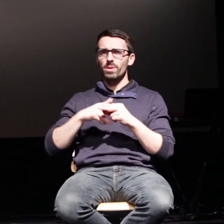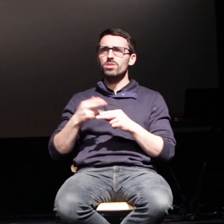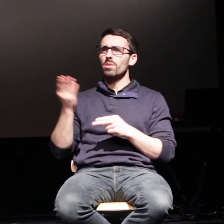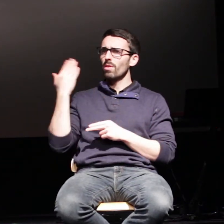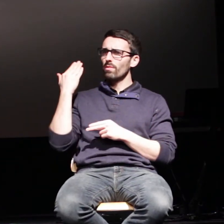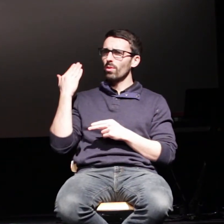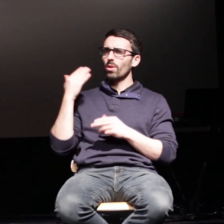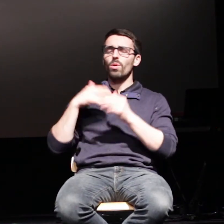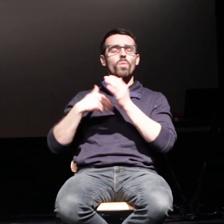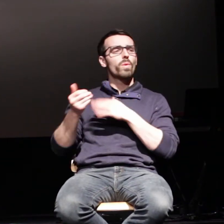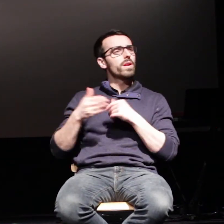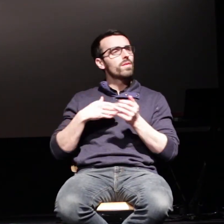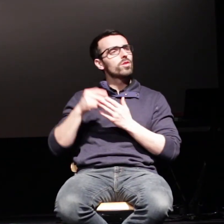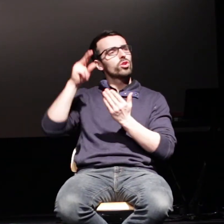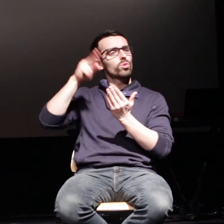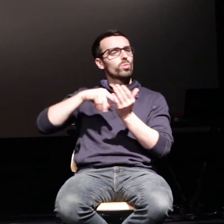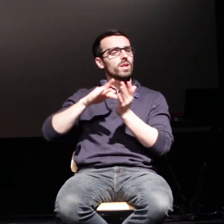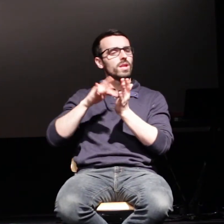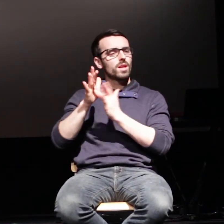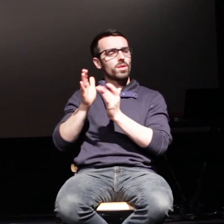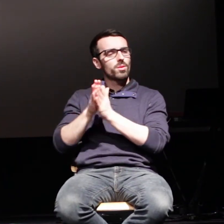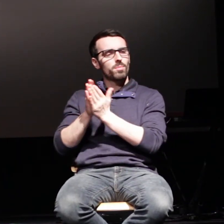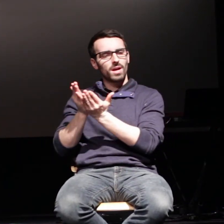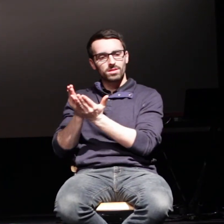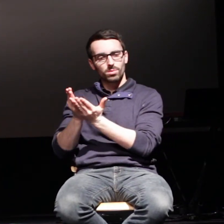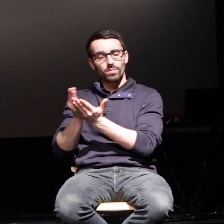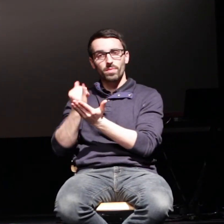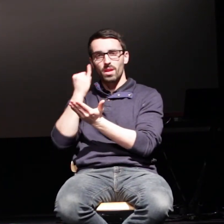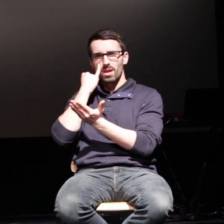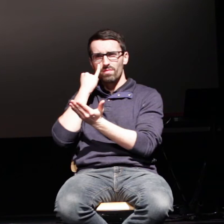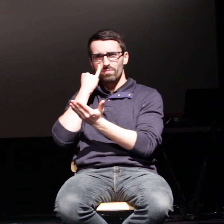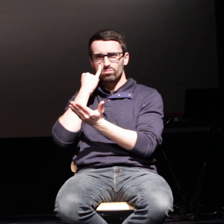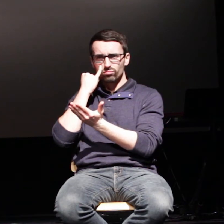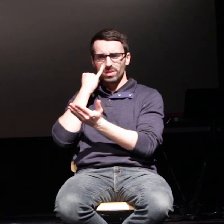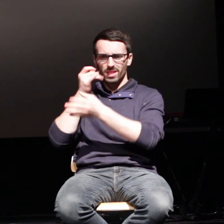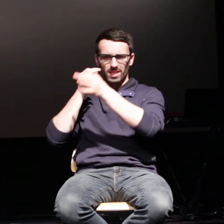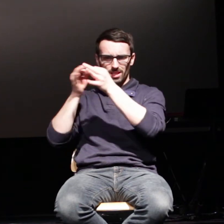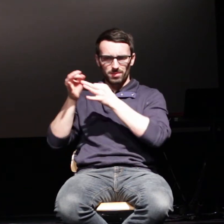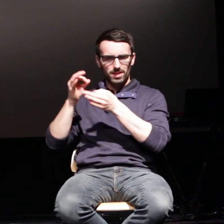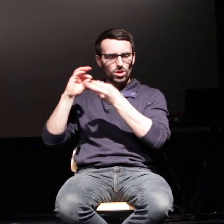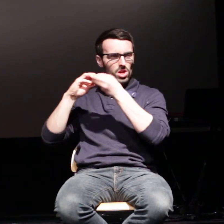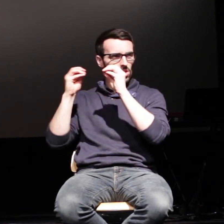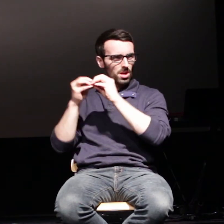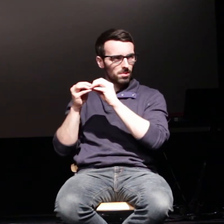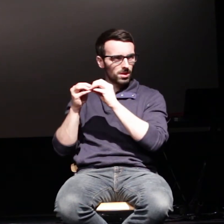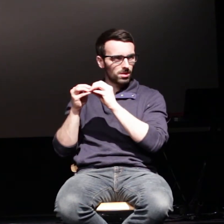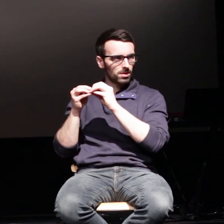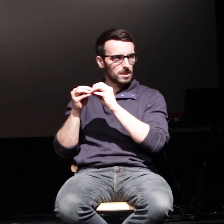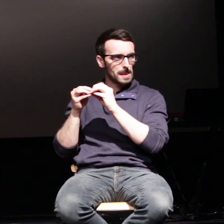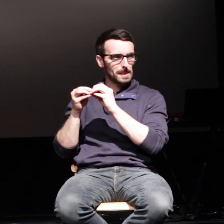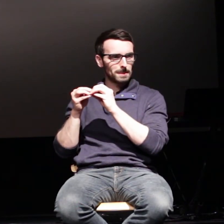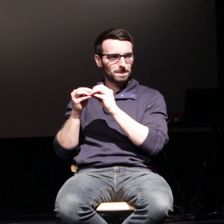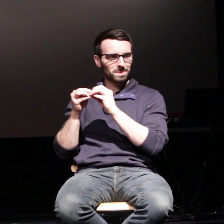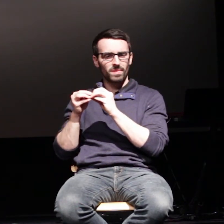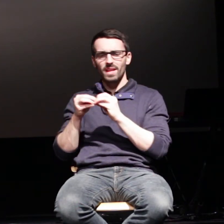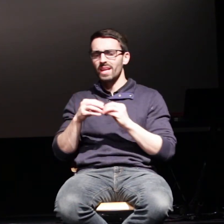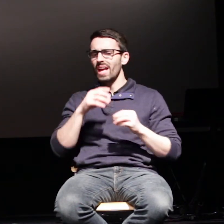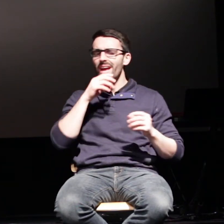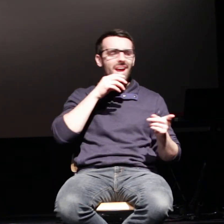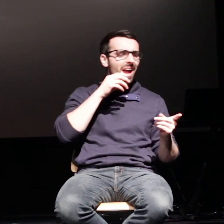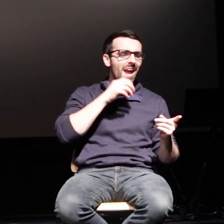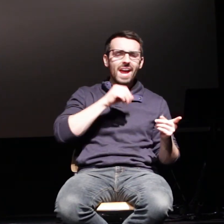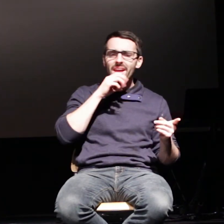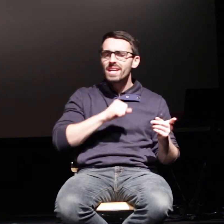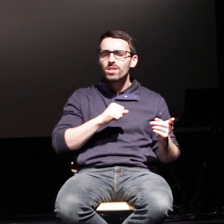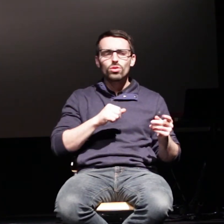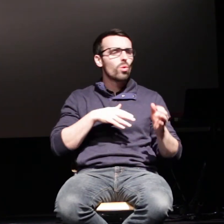you are reading the Gospels, if it appears that the Gospel writer is telling you a number, and you didn't really need to know it, like what the girl could have been 13 or 14. Why do we need to